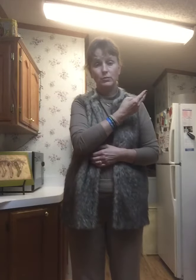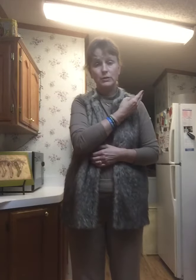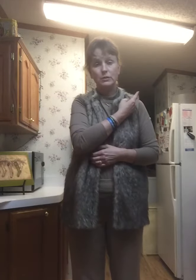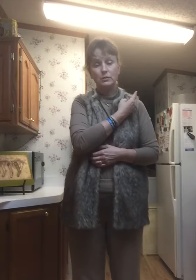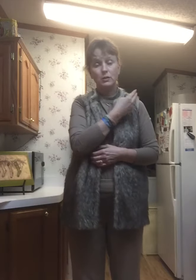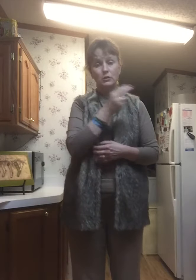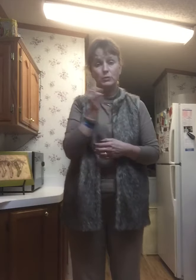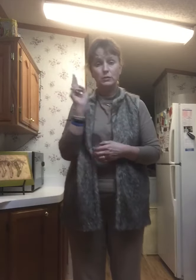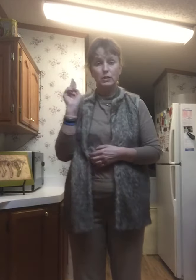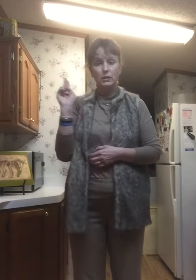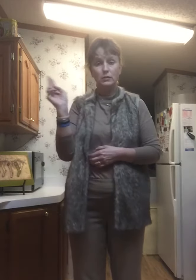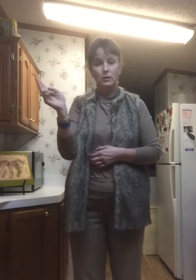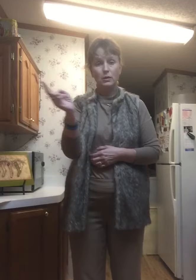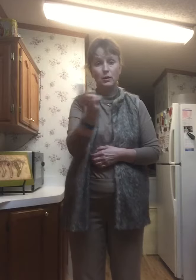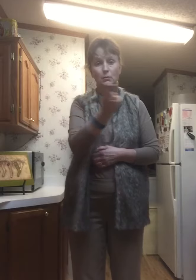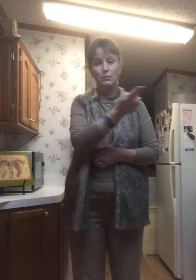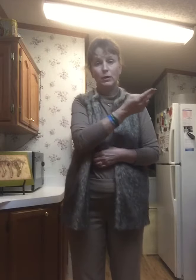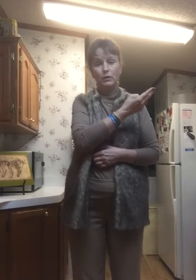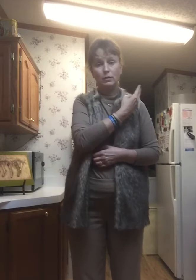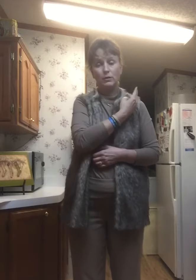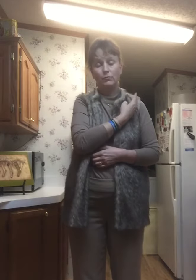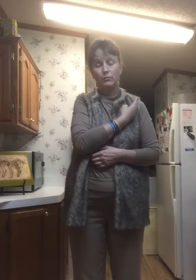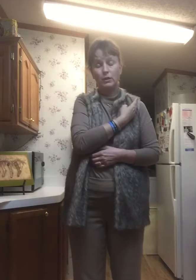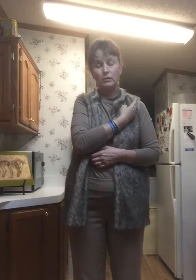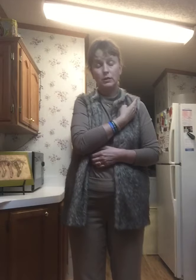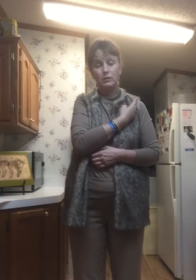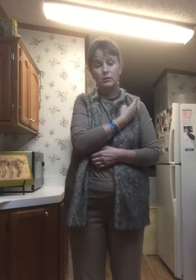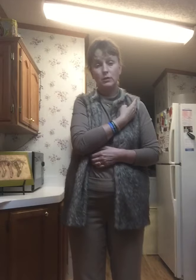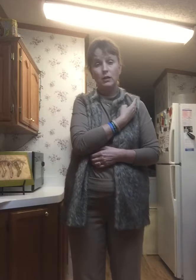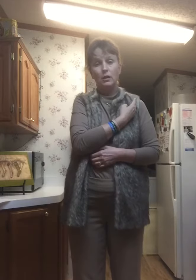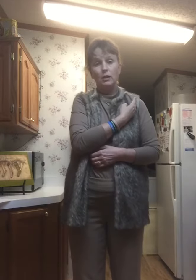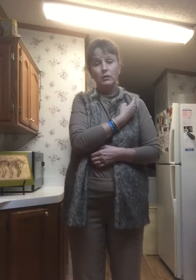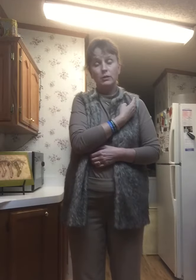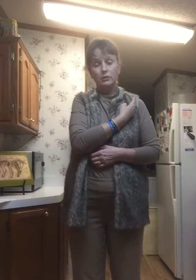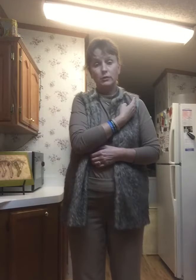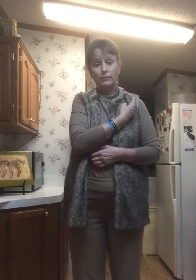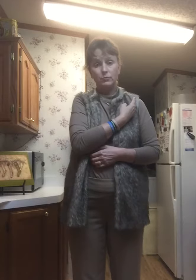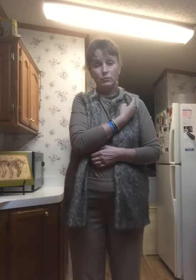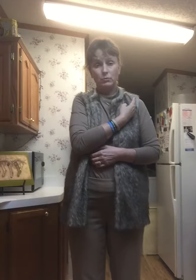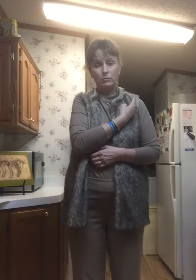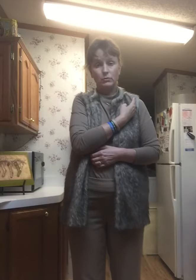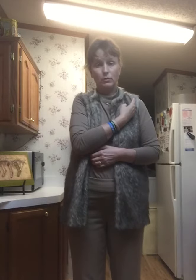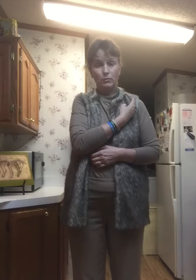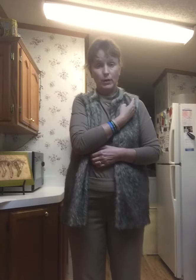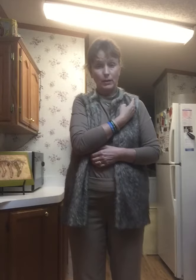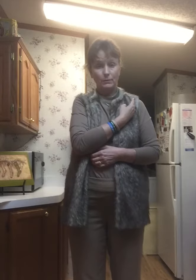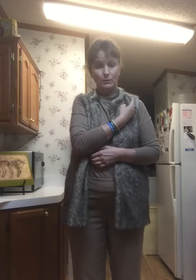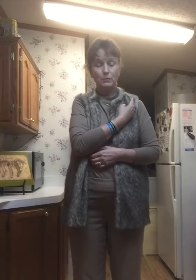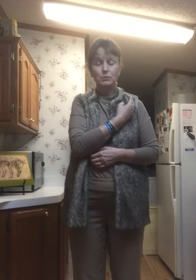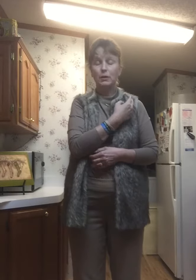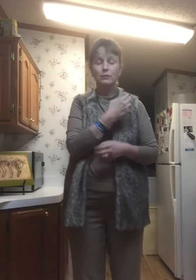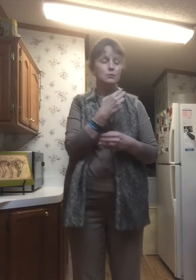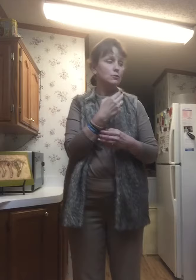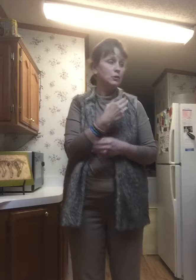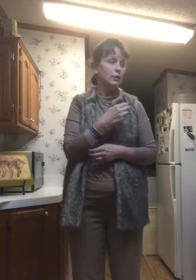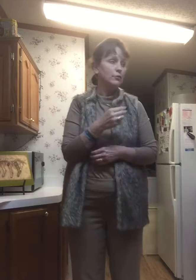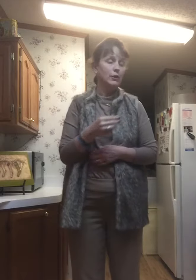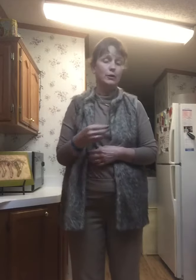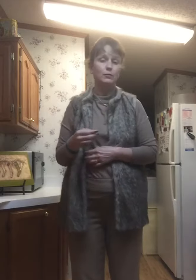wrist is going to twist, and it's going to come around and touch your left shoulder. Okay? I'm sorry, I am so tired right now.